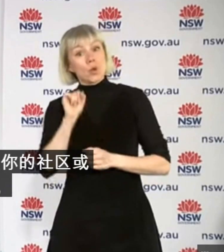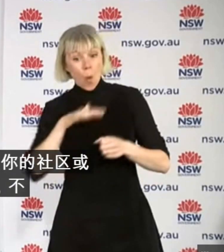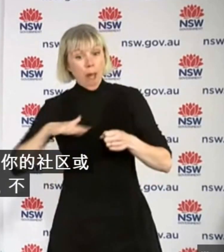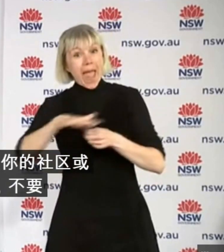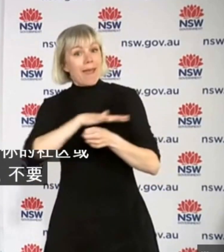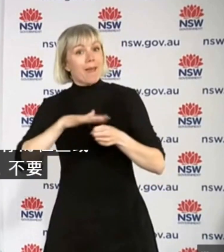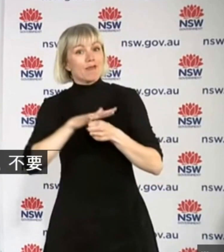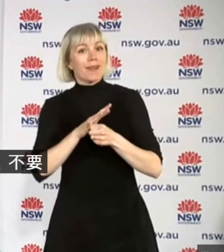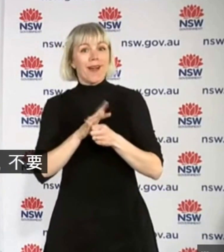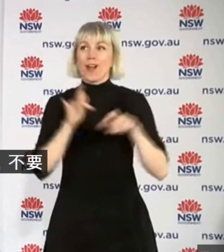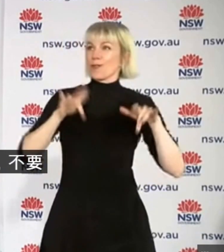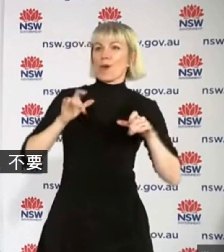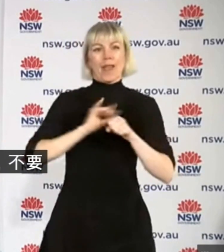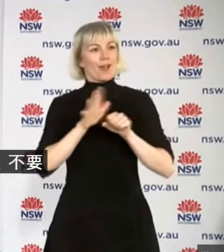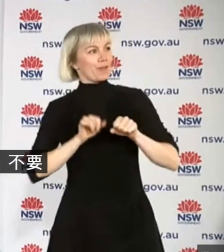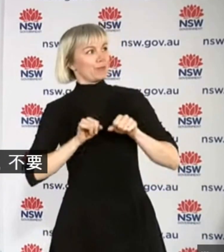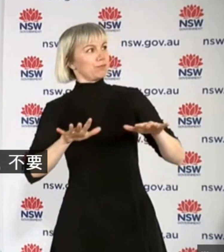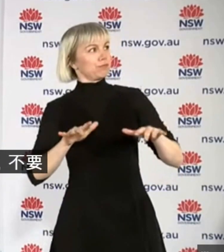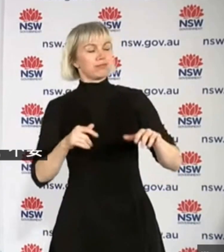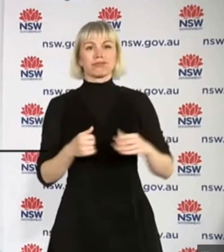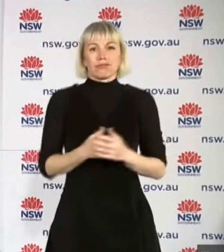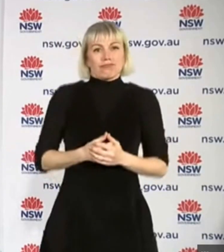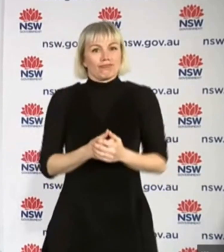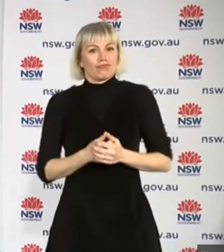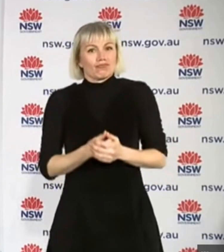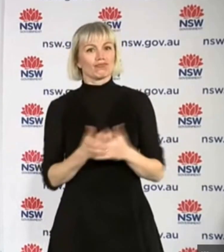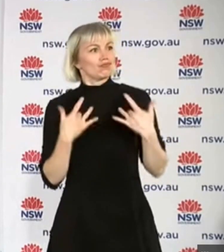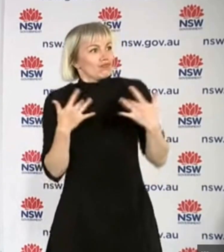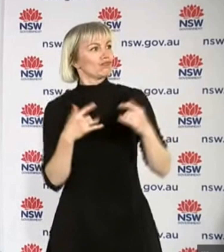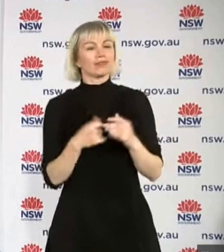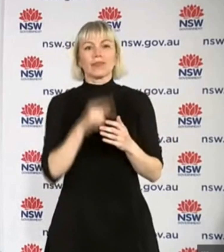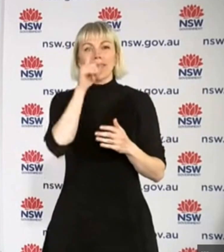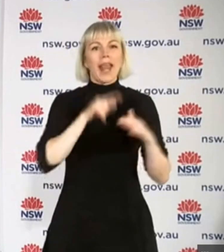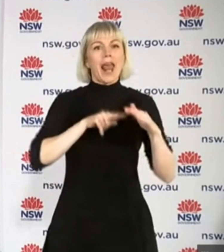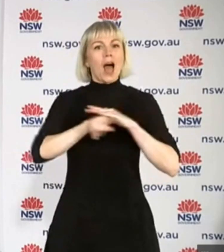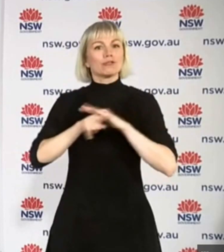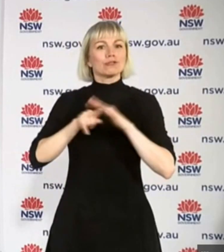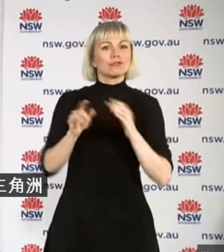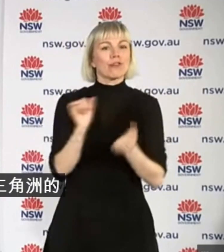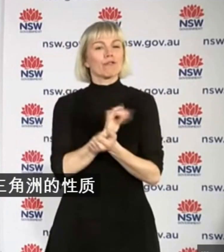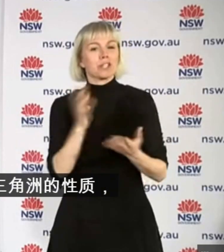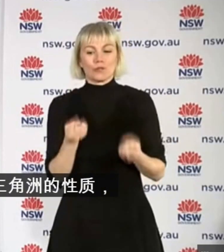any cases, don't assume that you'll be able to kind of rest easy. All of us have to be on our guard. That's just the nature of the